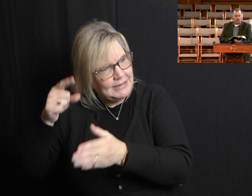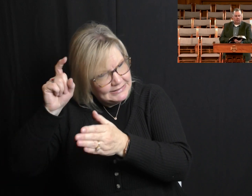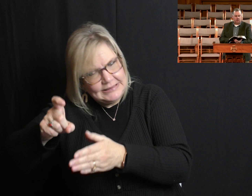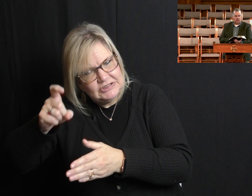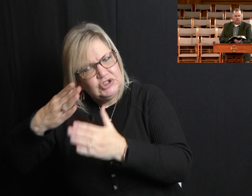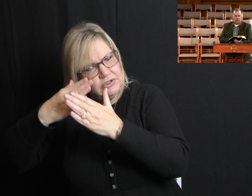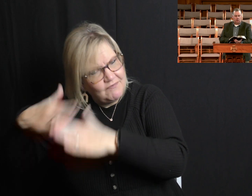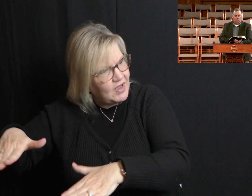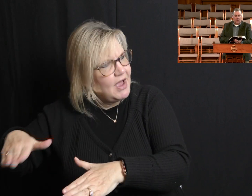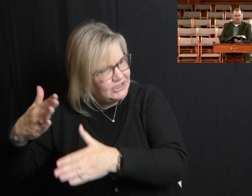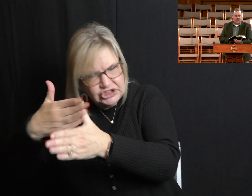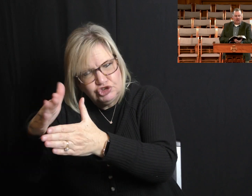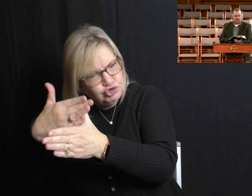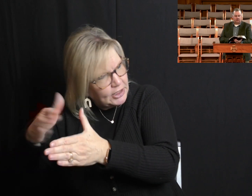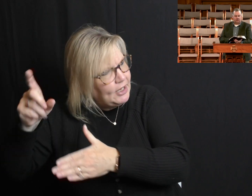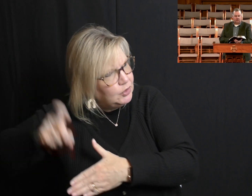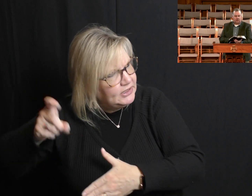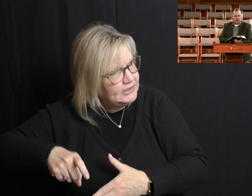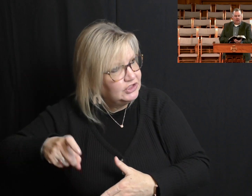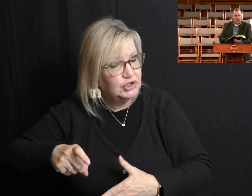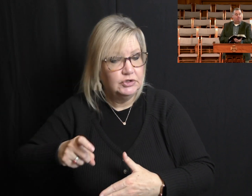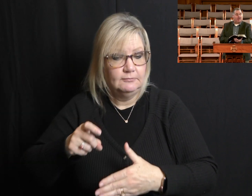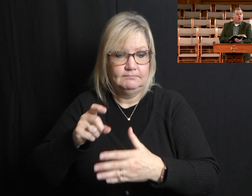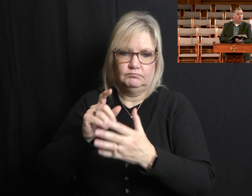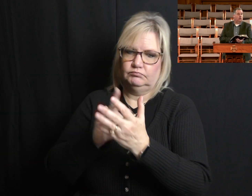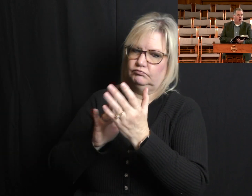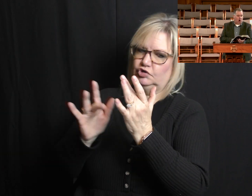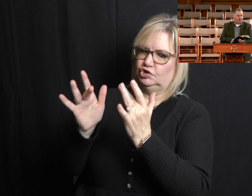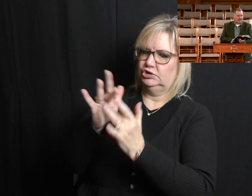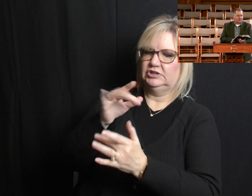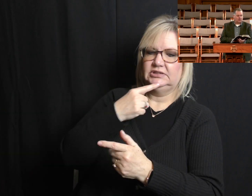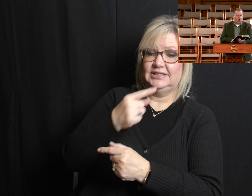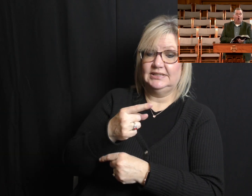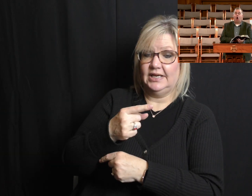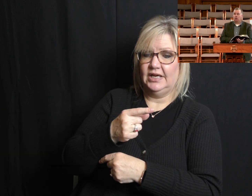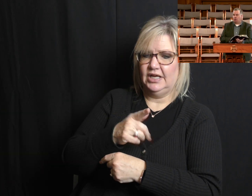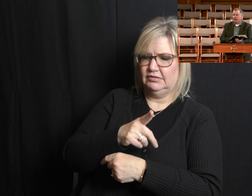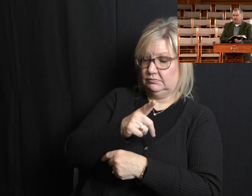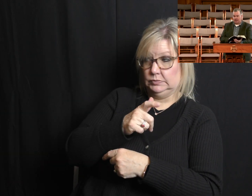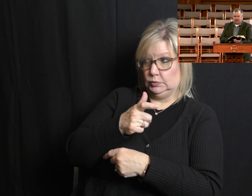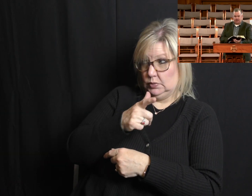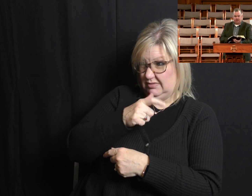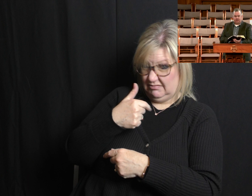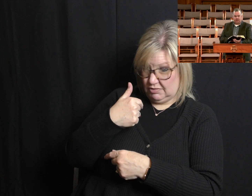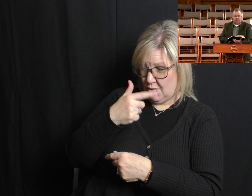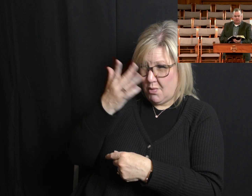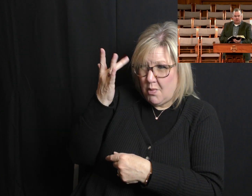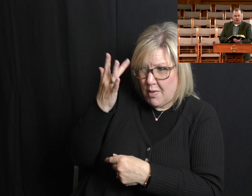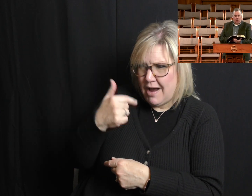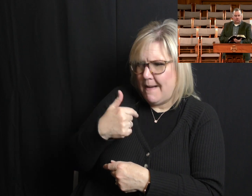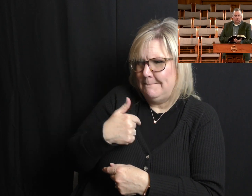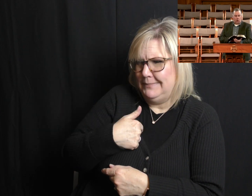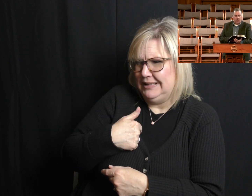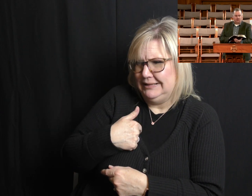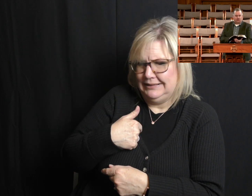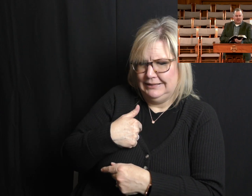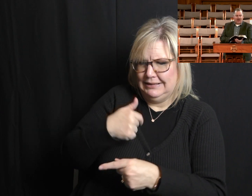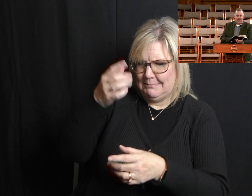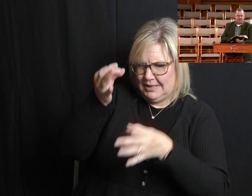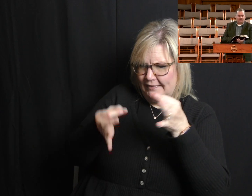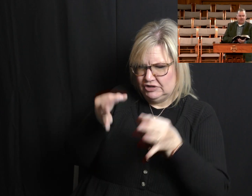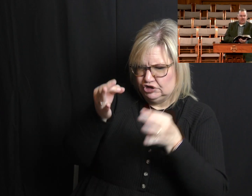told them, "Watch out and be on guard against all greed, because